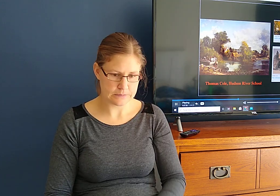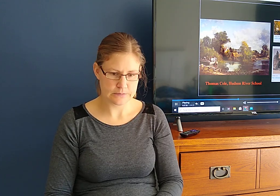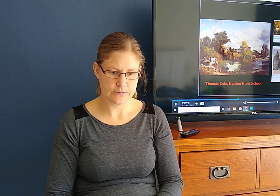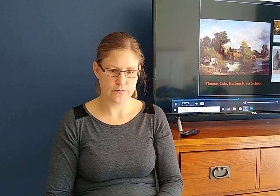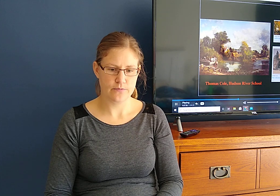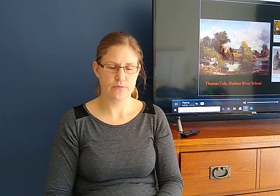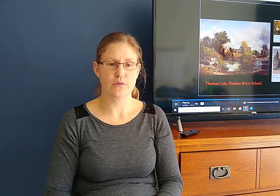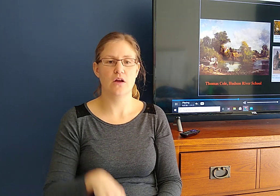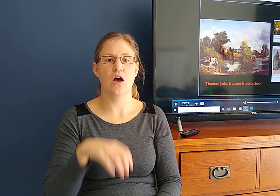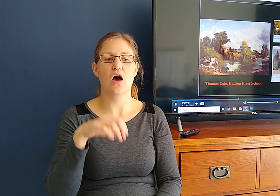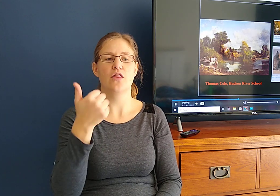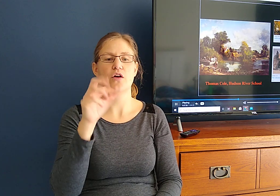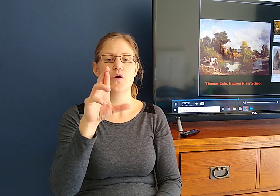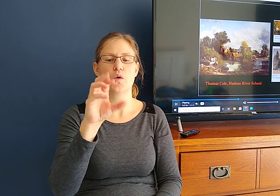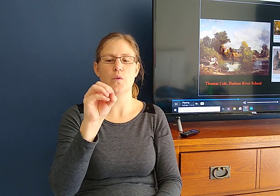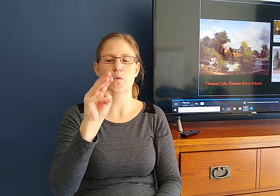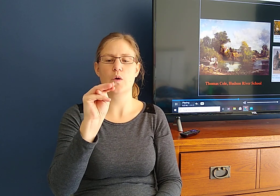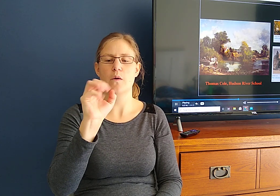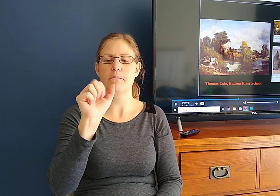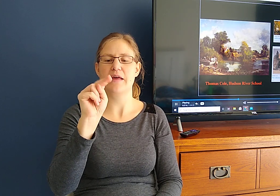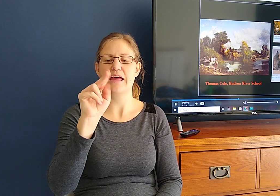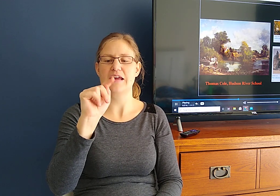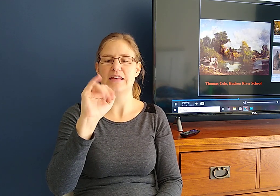Another romantic painter is